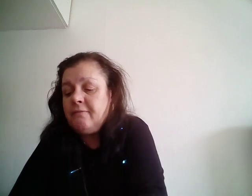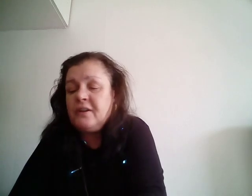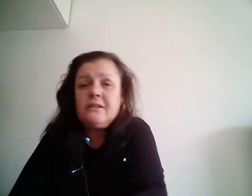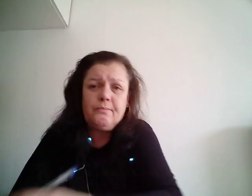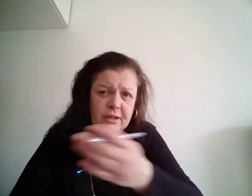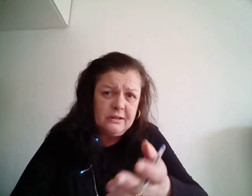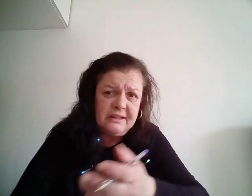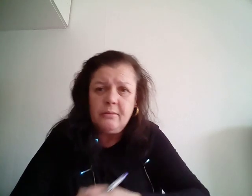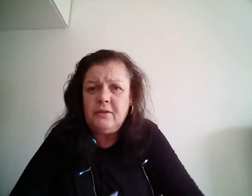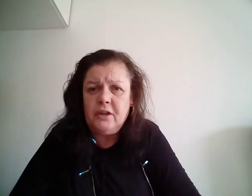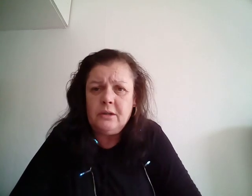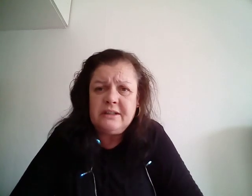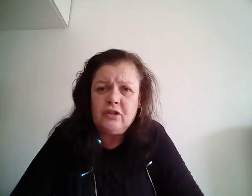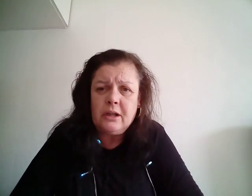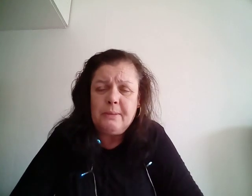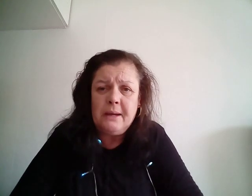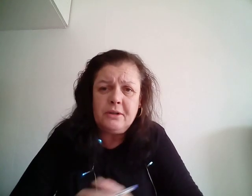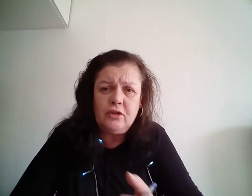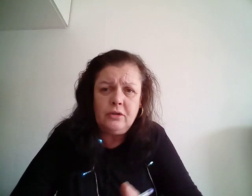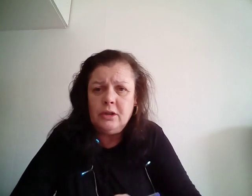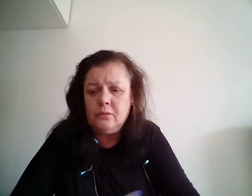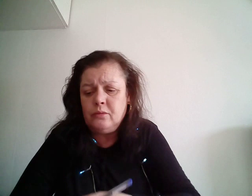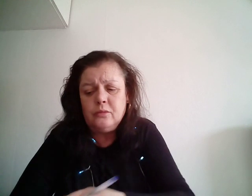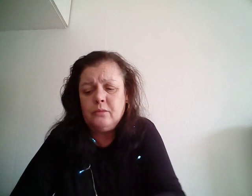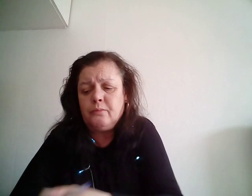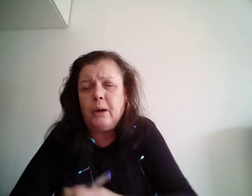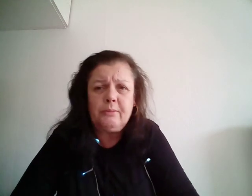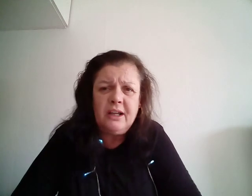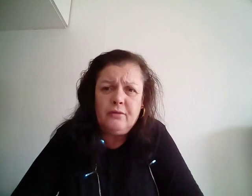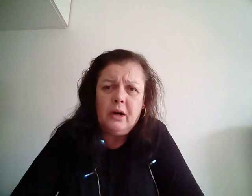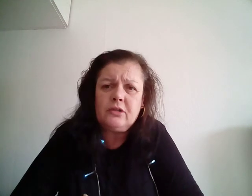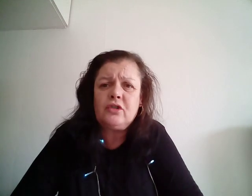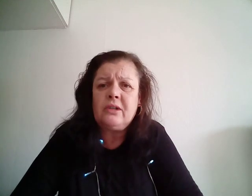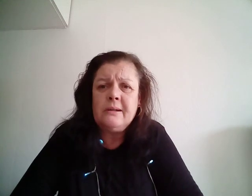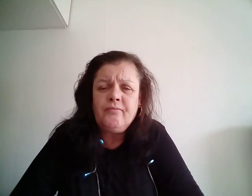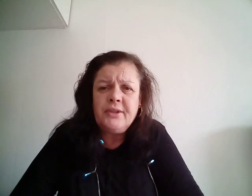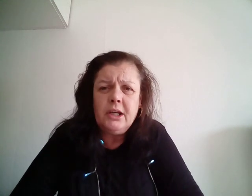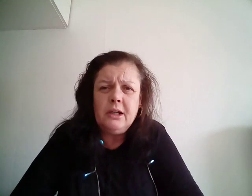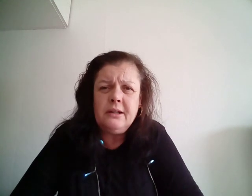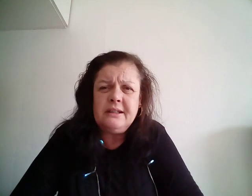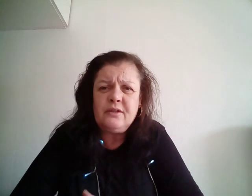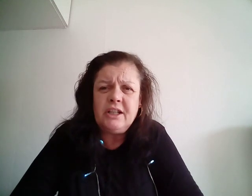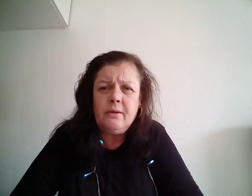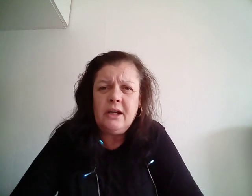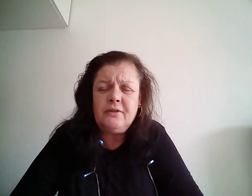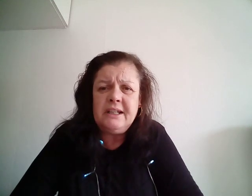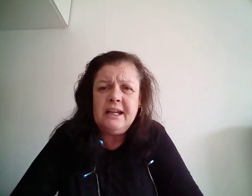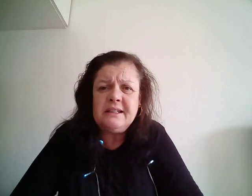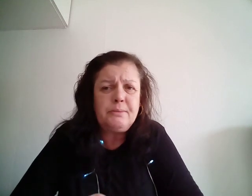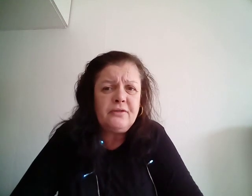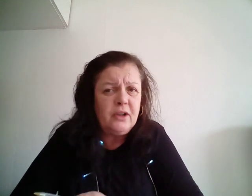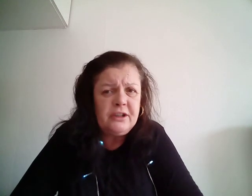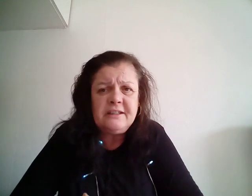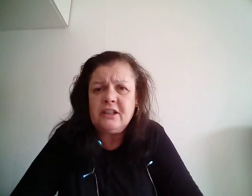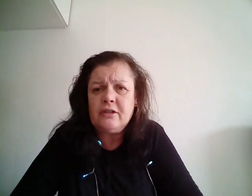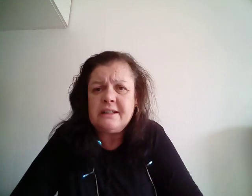for some of you delicious little babies, you probably have watched this video over the years, but for other delicious